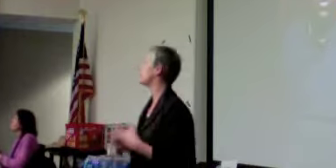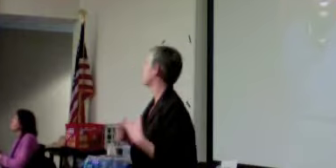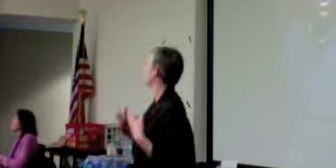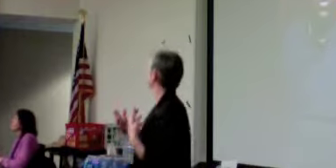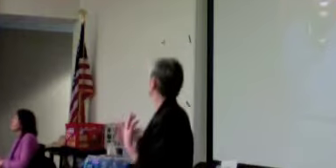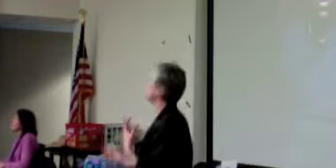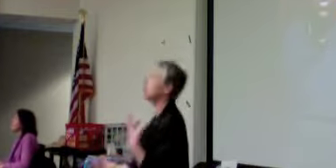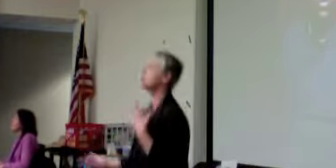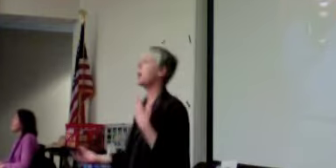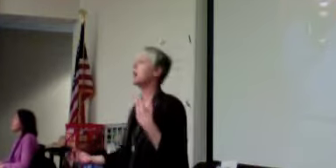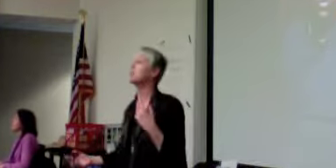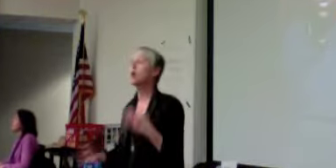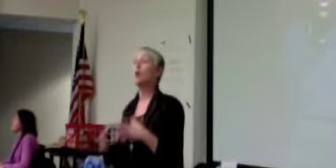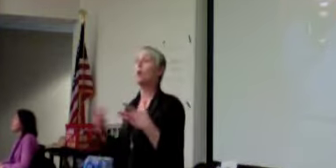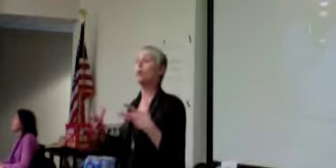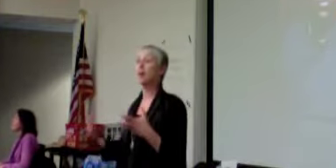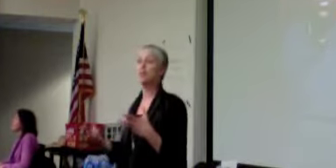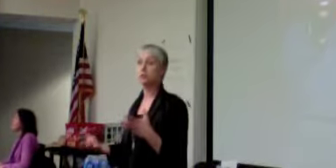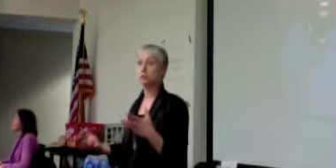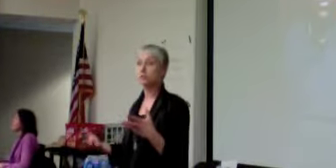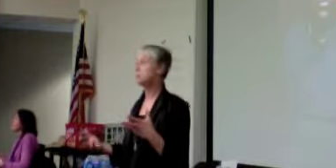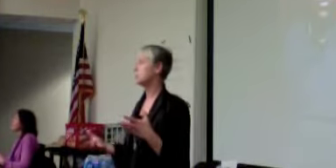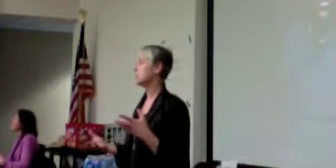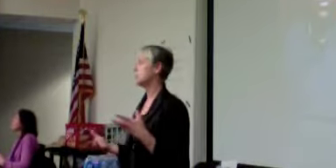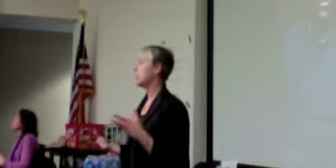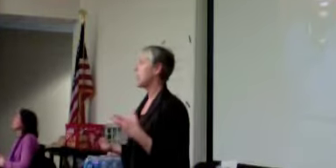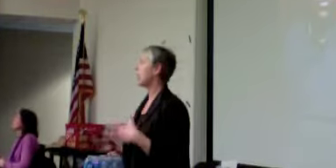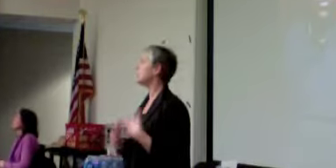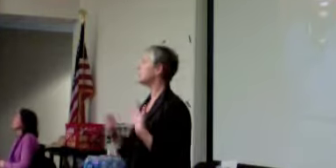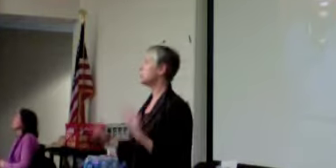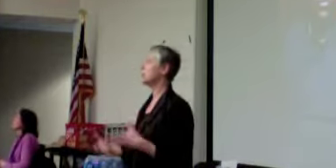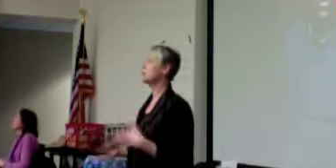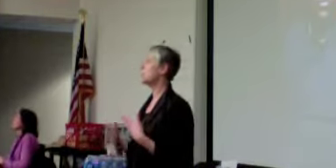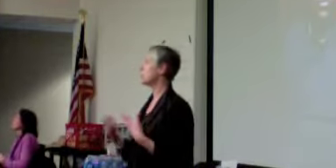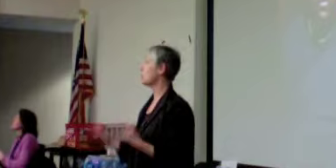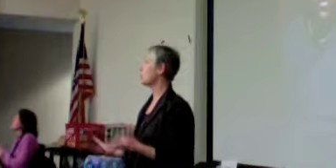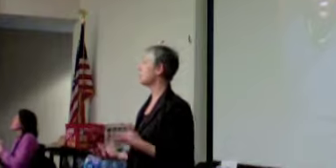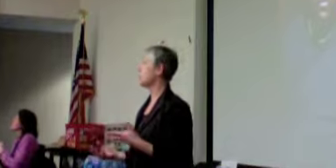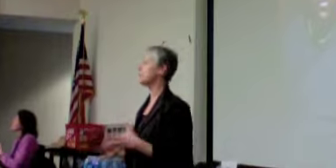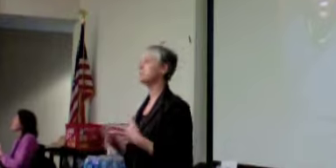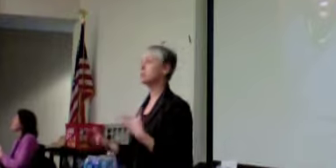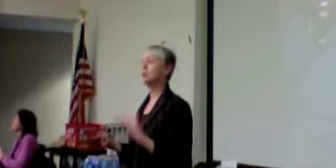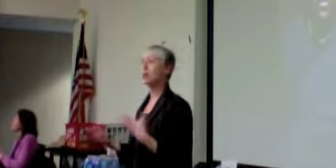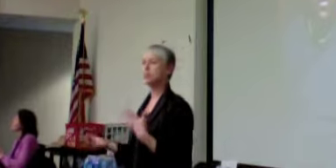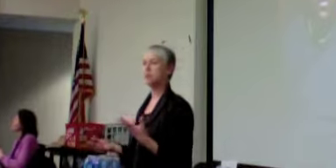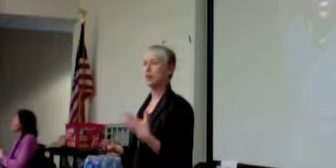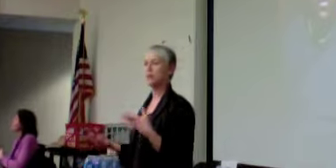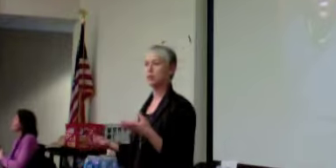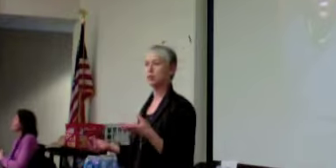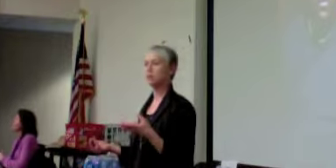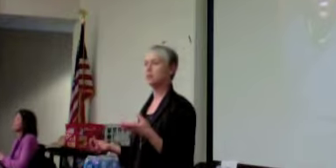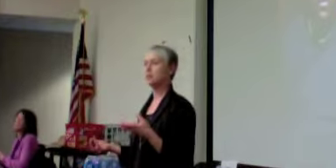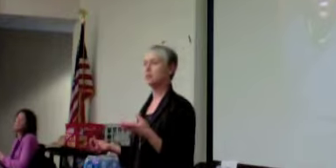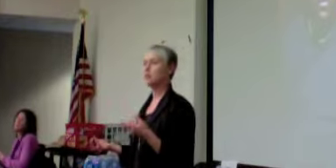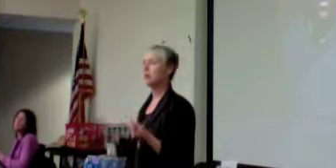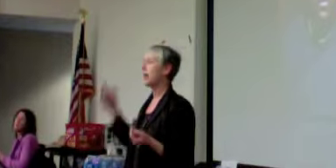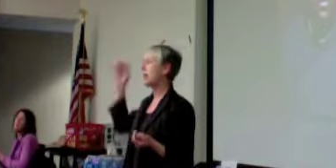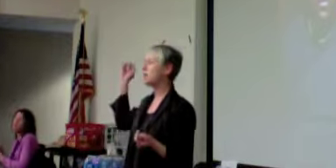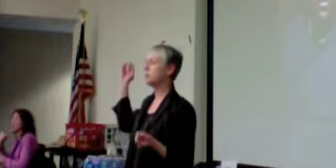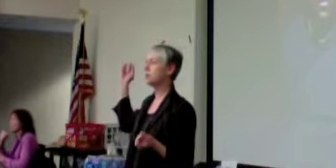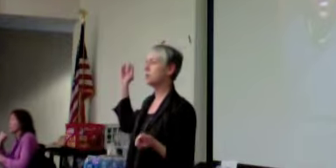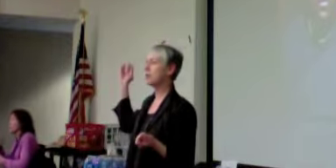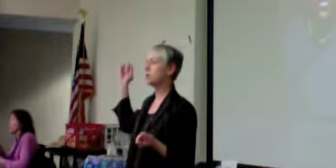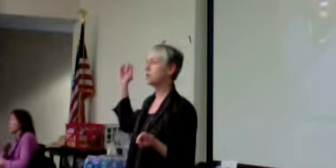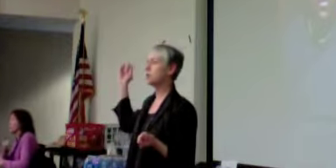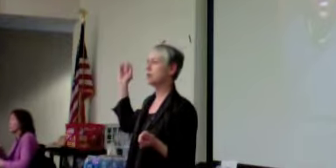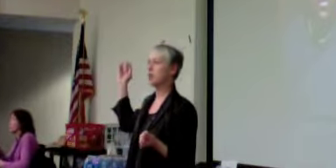big kid and they get to carry a lunchbox or whatever. And then it just becomes more and more mundane. You guys are all sophomores, right? How